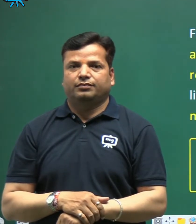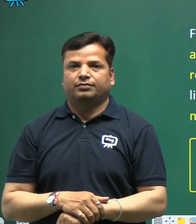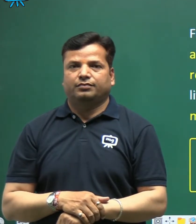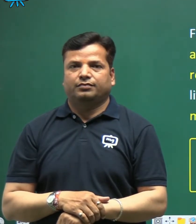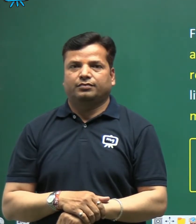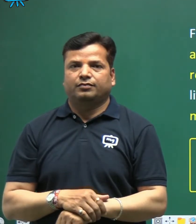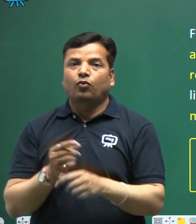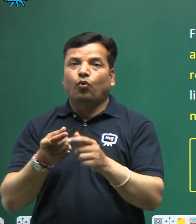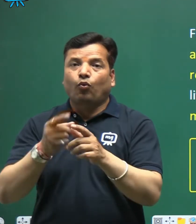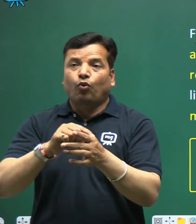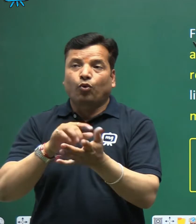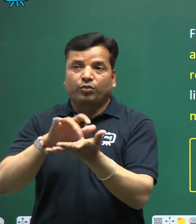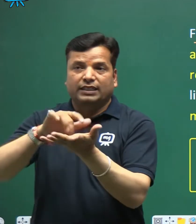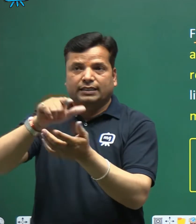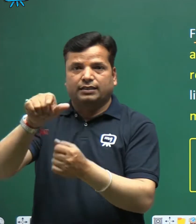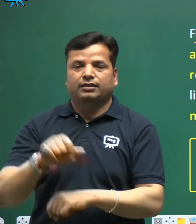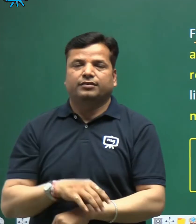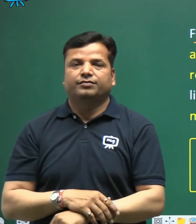From there,